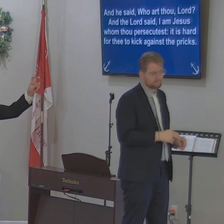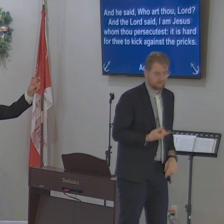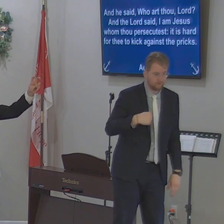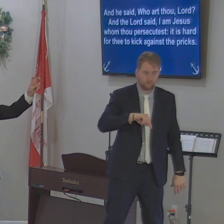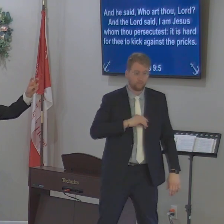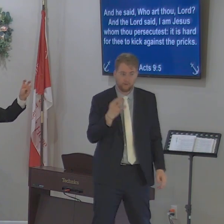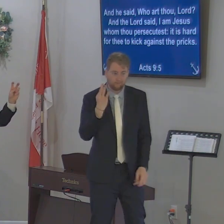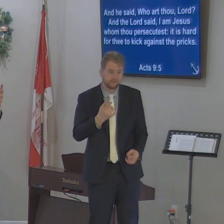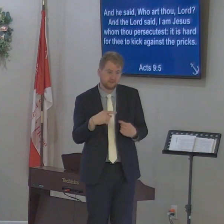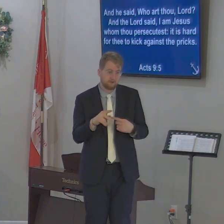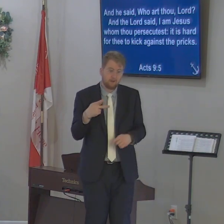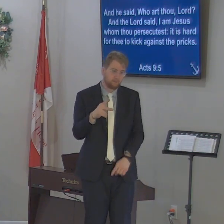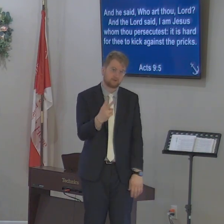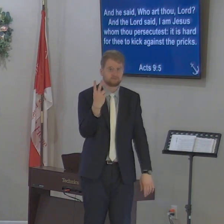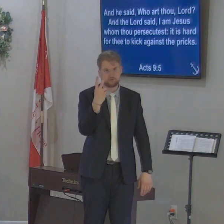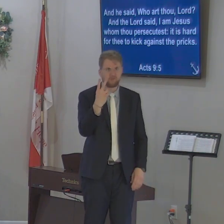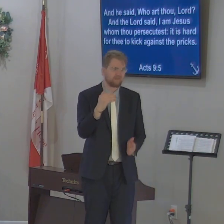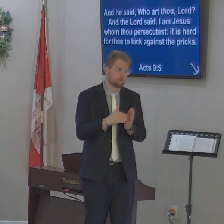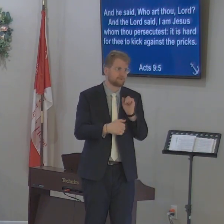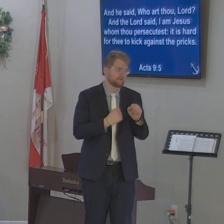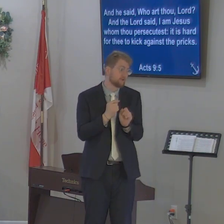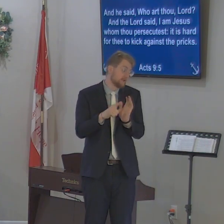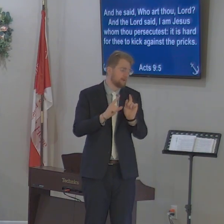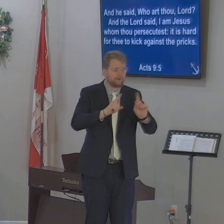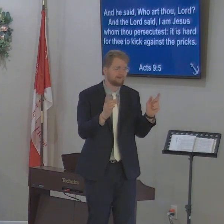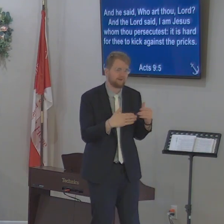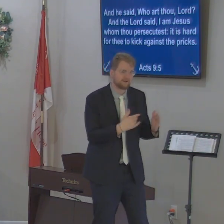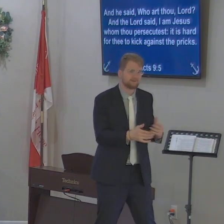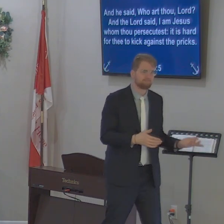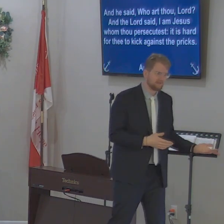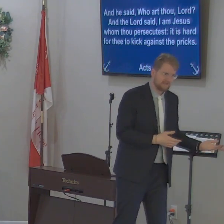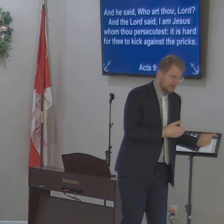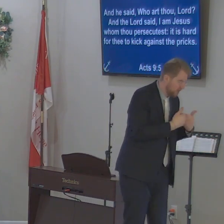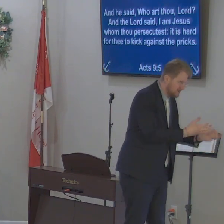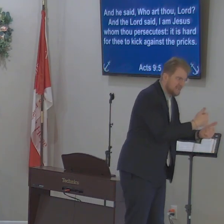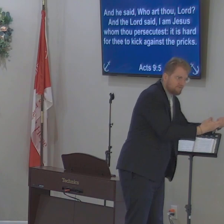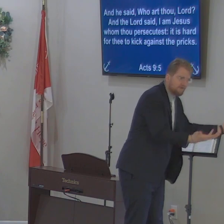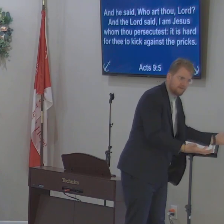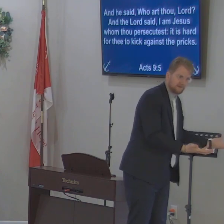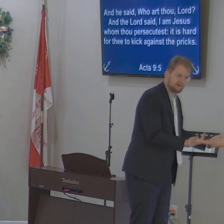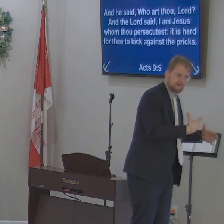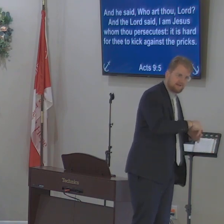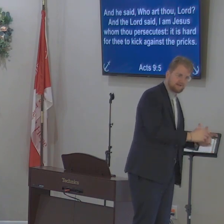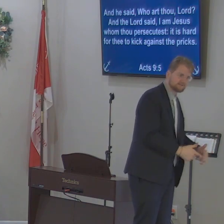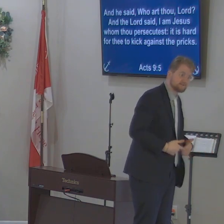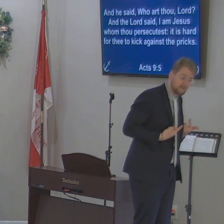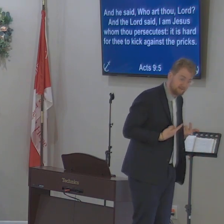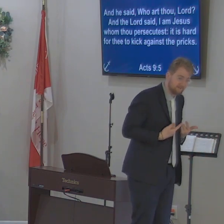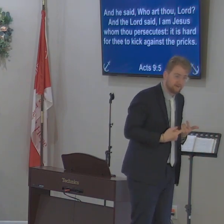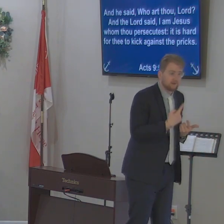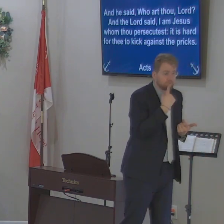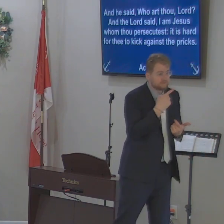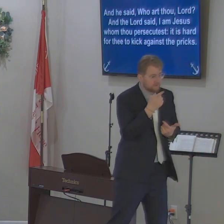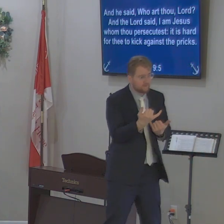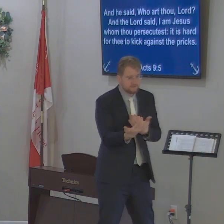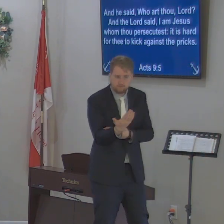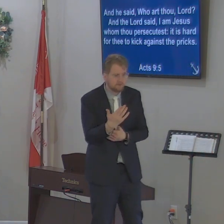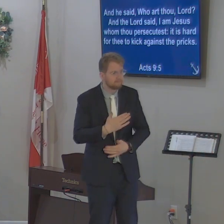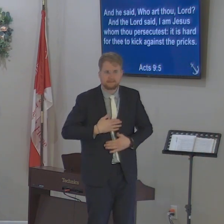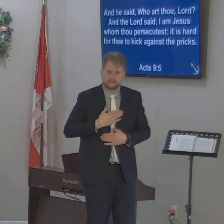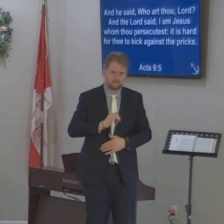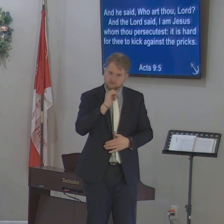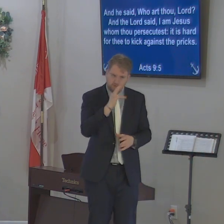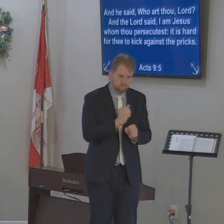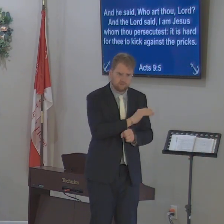said he counted it as dung to gain everything in Christ Jesus, friend. Can I just tell you this morning, please, Don't trust in your